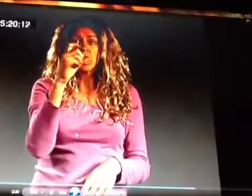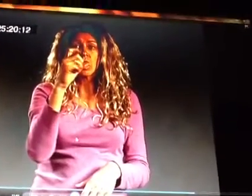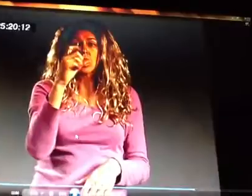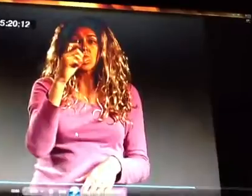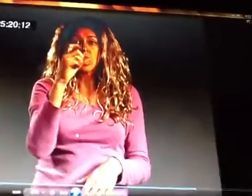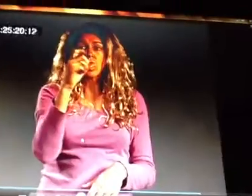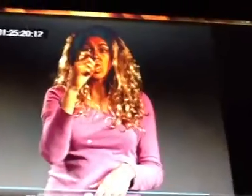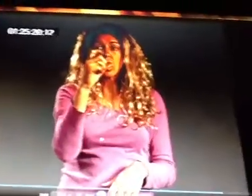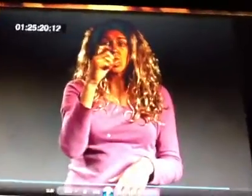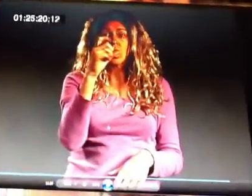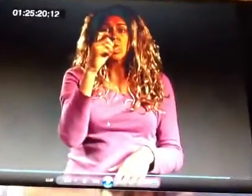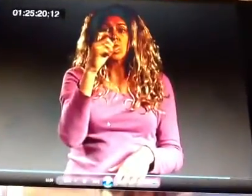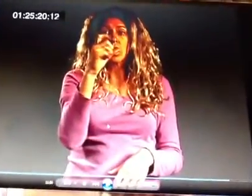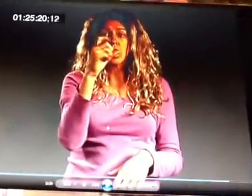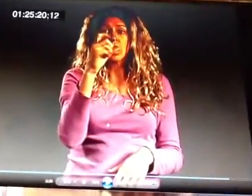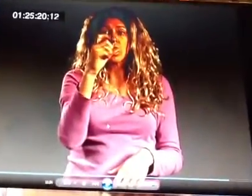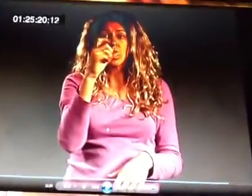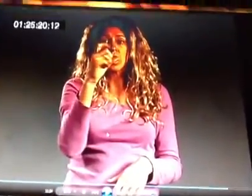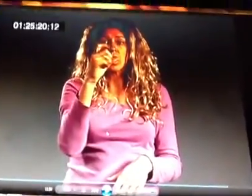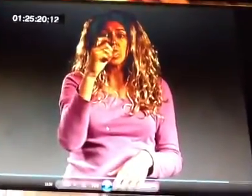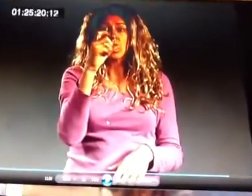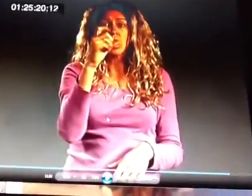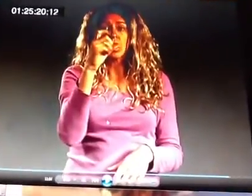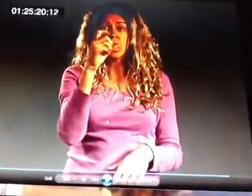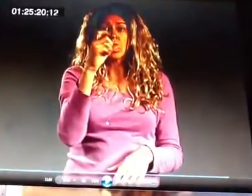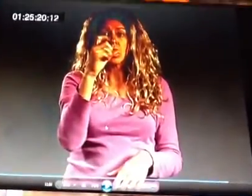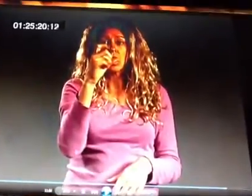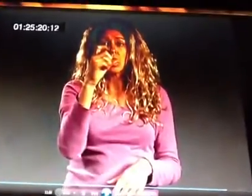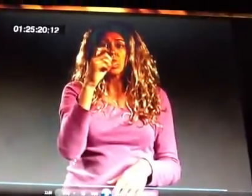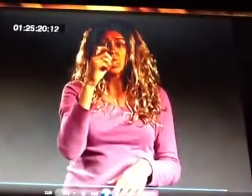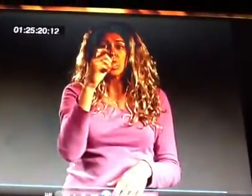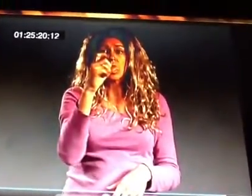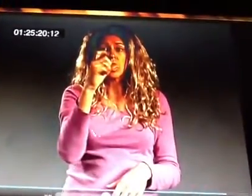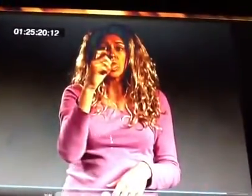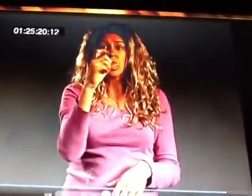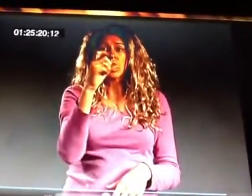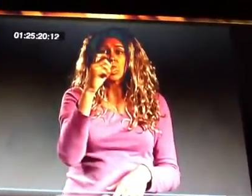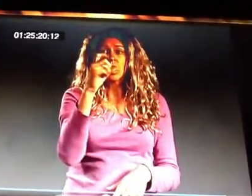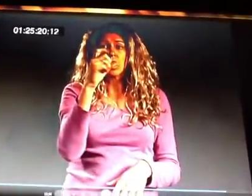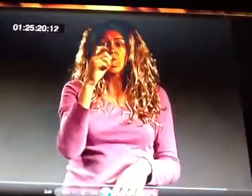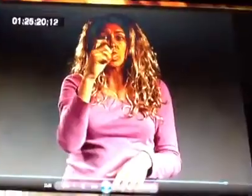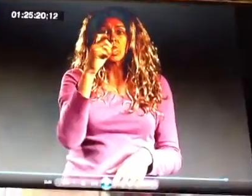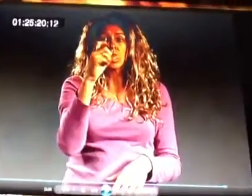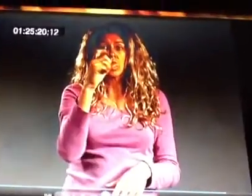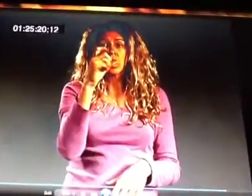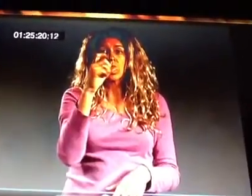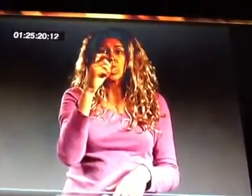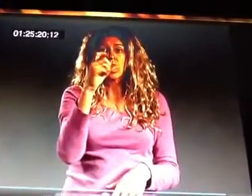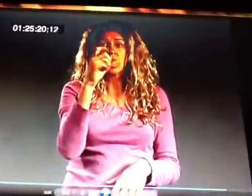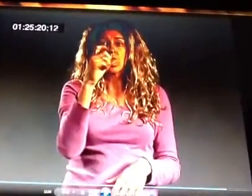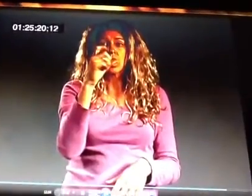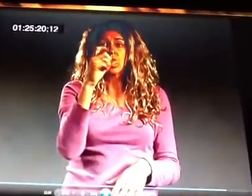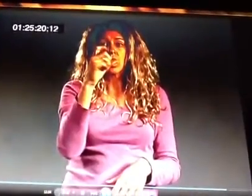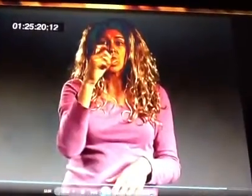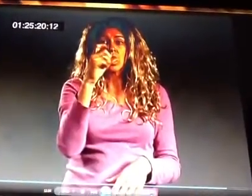I did the same thing with the spinach. I took out little seeds one by one, went down the row. And I did the same with the red pepper. I placed them all in the little row,